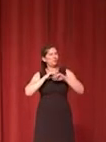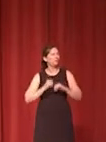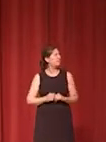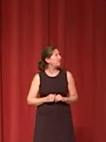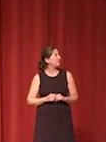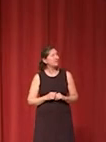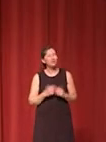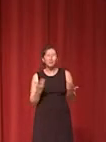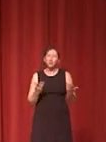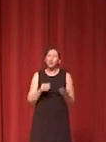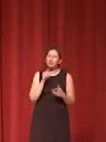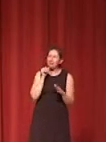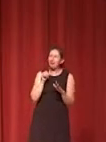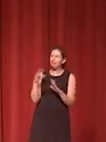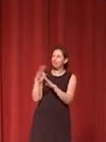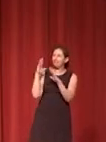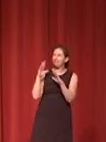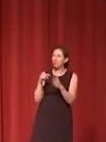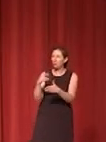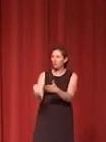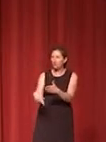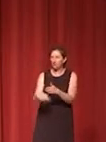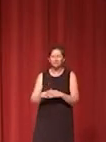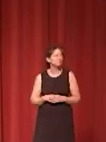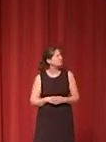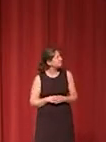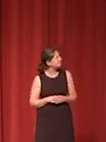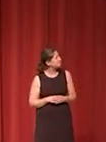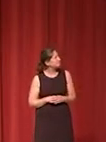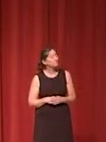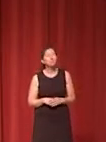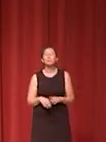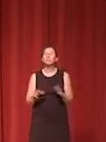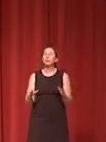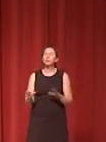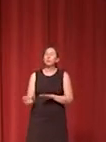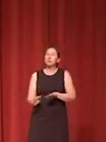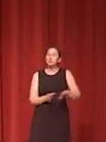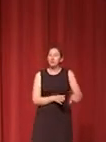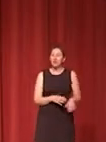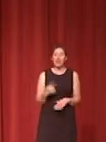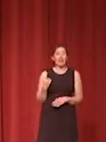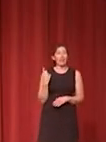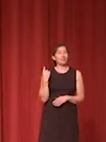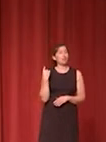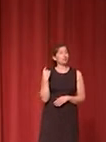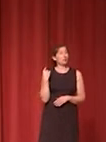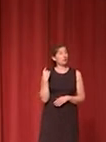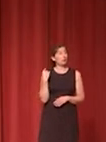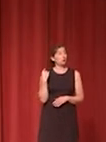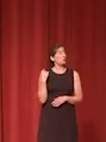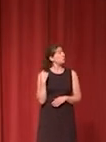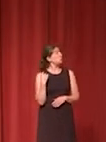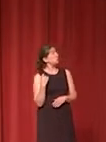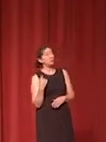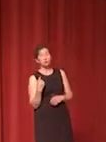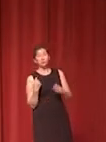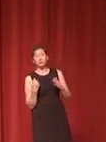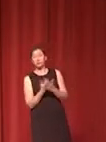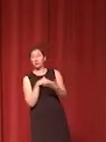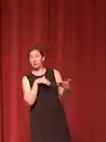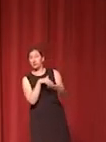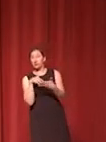slide. So then this last year, we were very excited when the results from lecanemab came